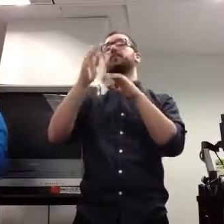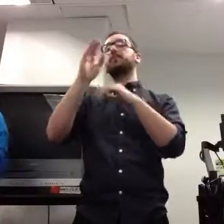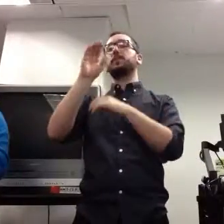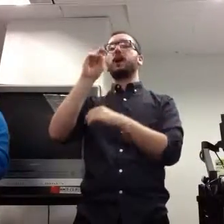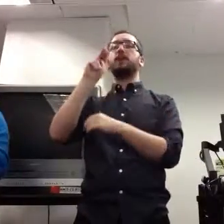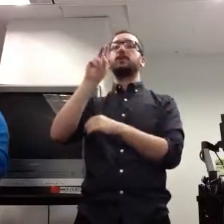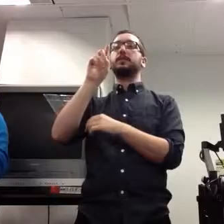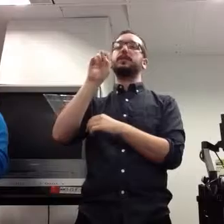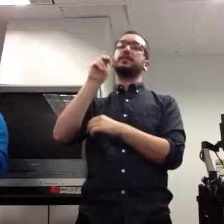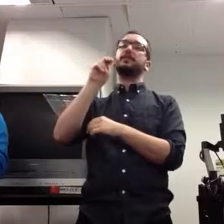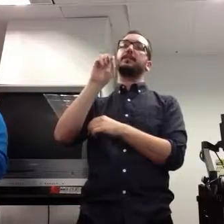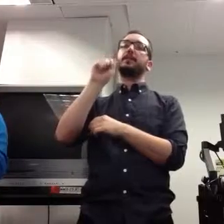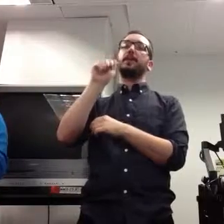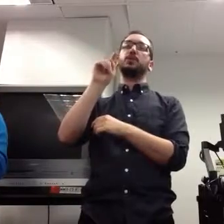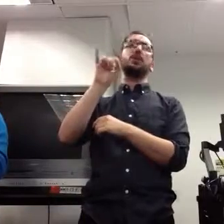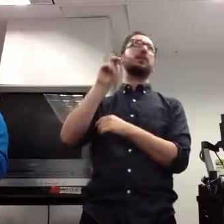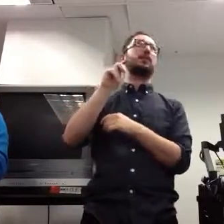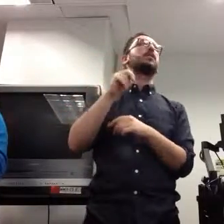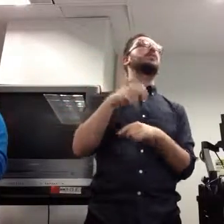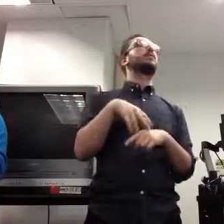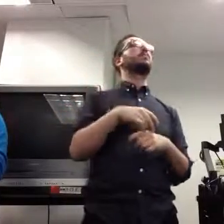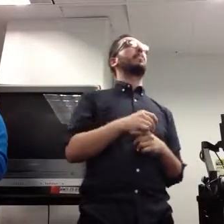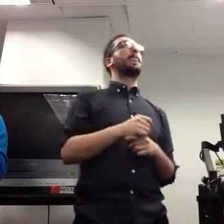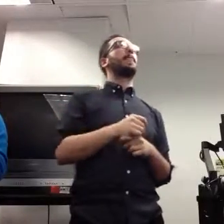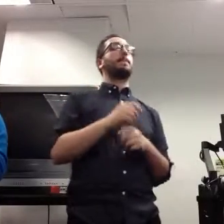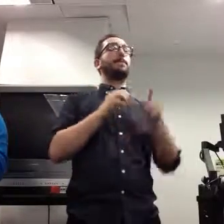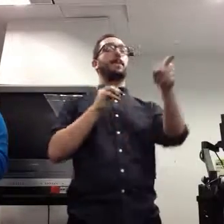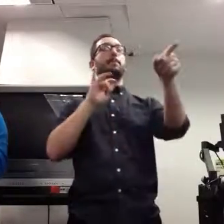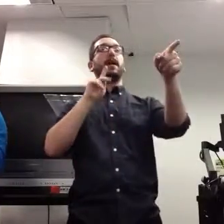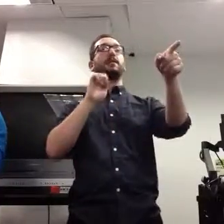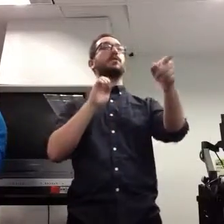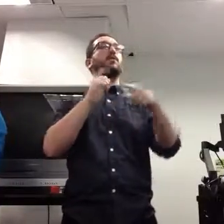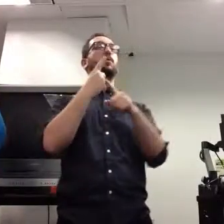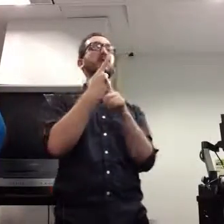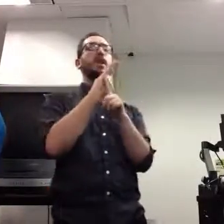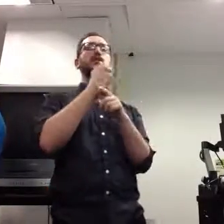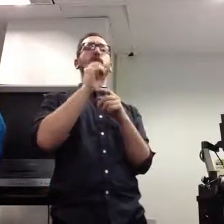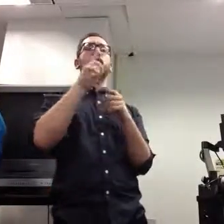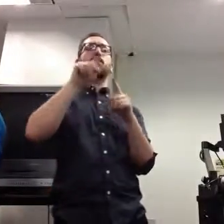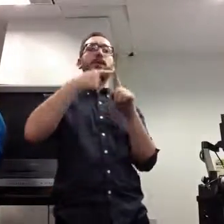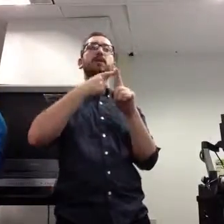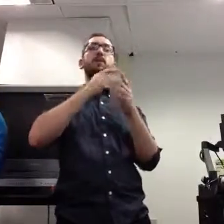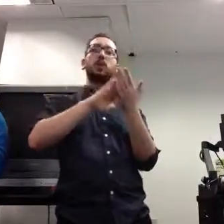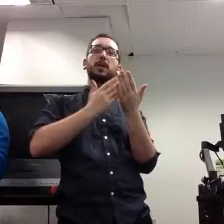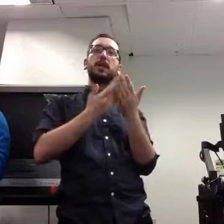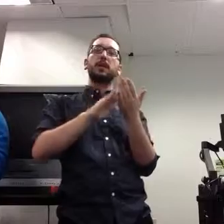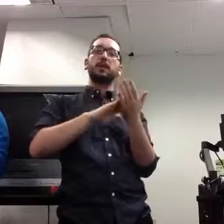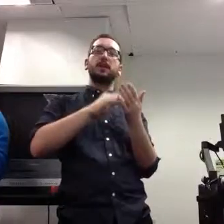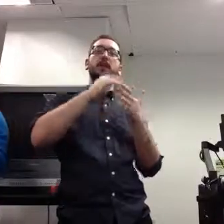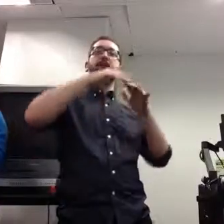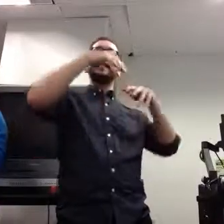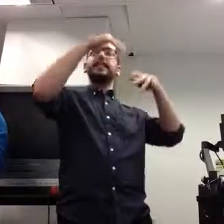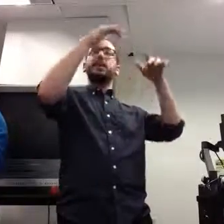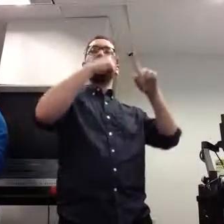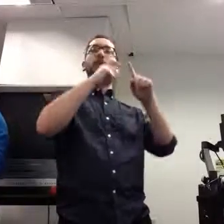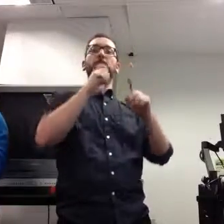one. Right? Like when you're cooking and the steam from the pan hits the lid. Okay, that's one. If